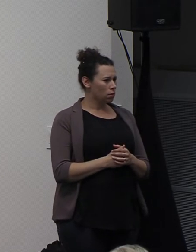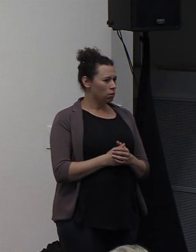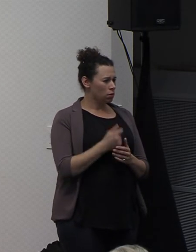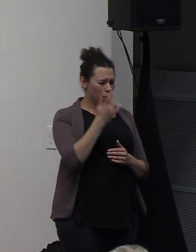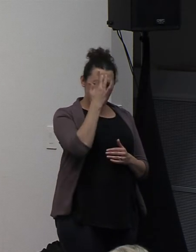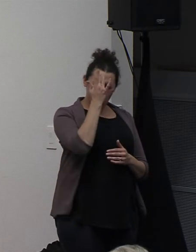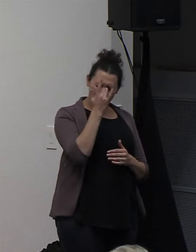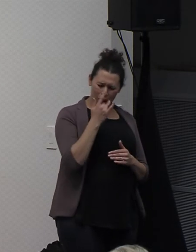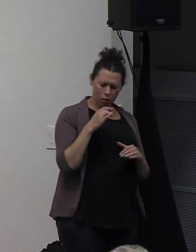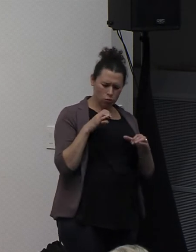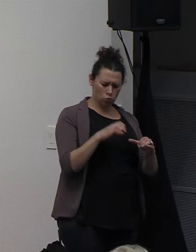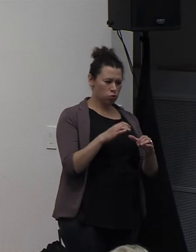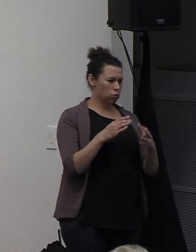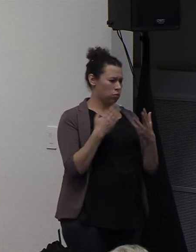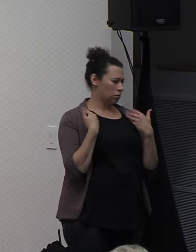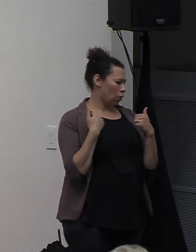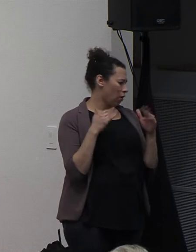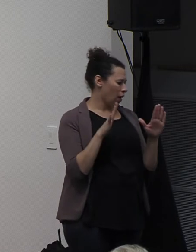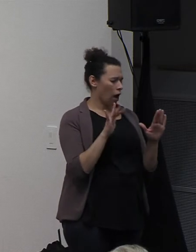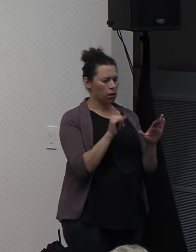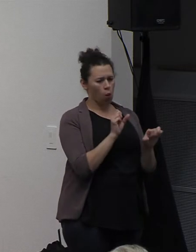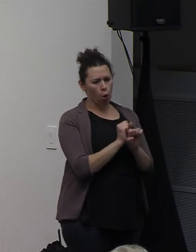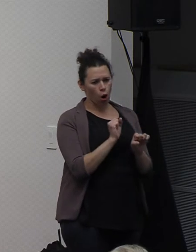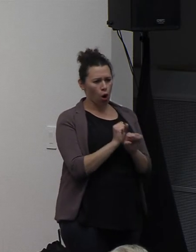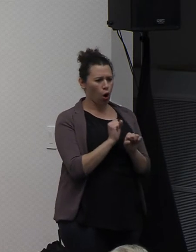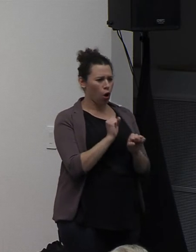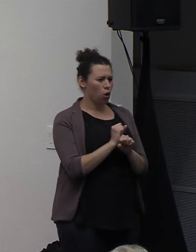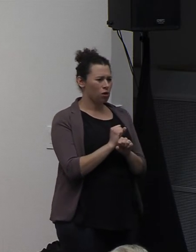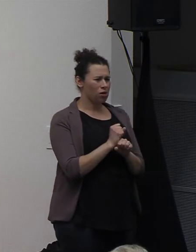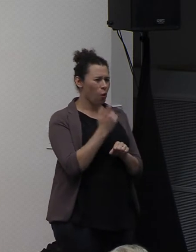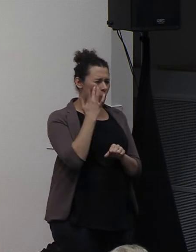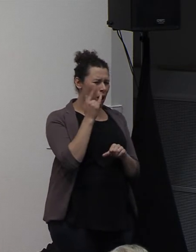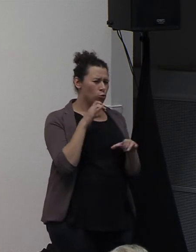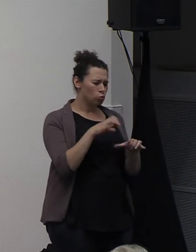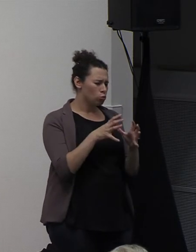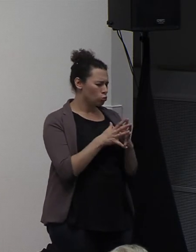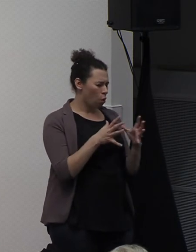the sacrifice, all this work, all this, you know.